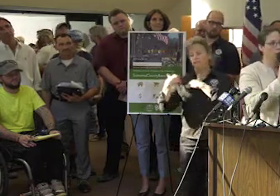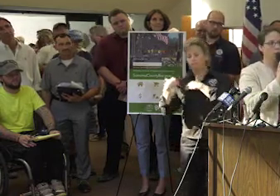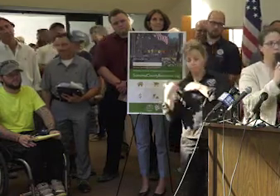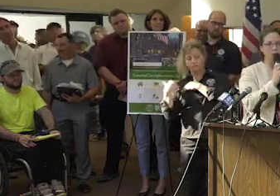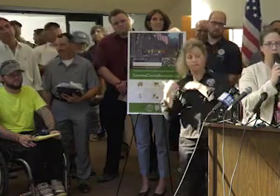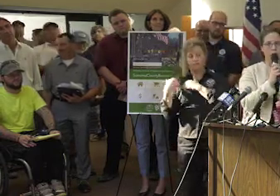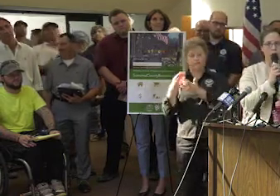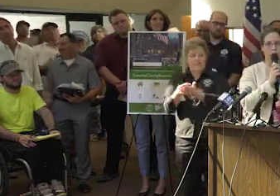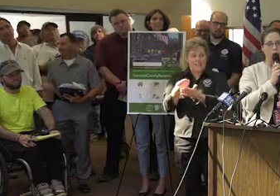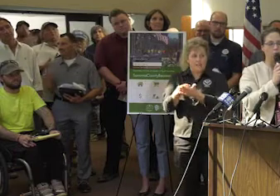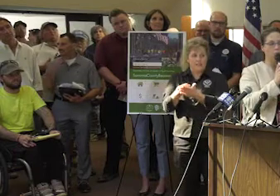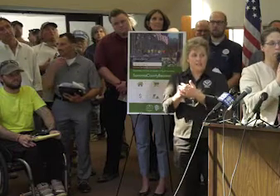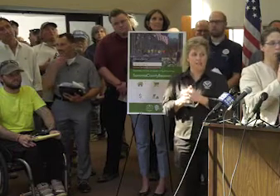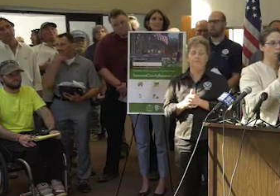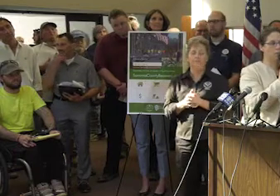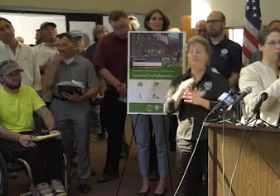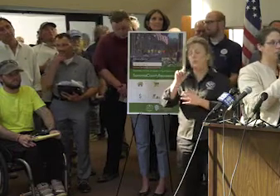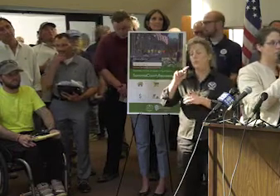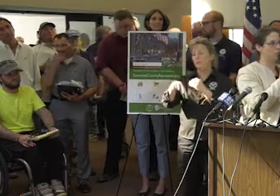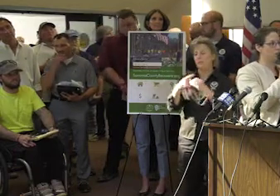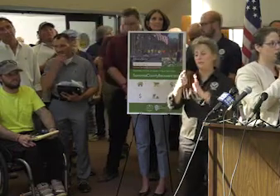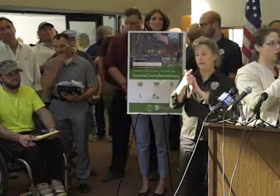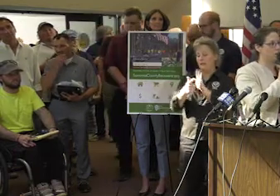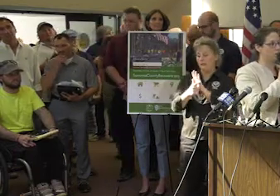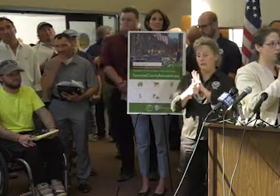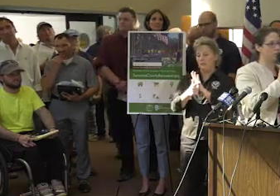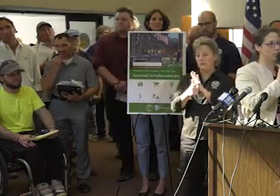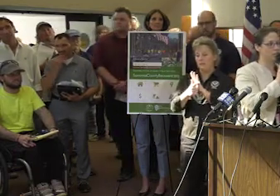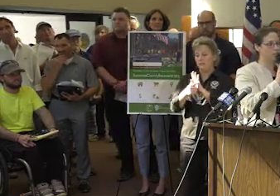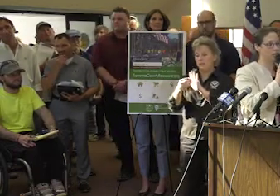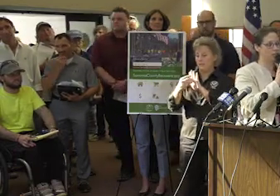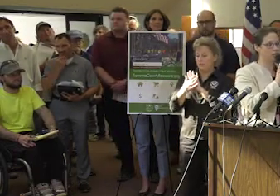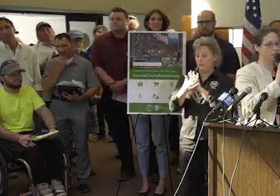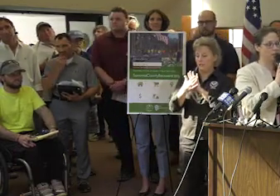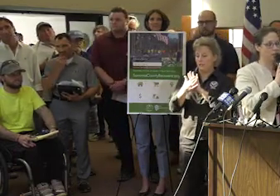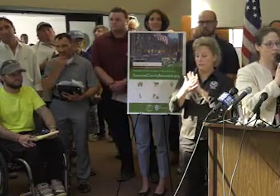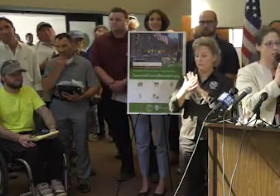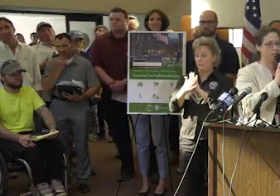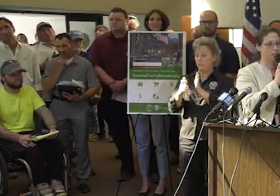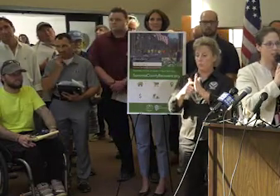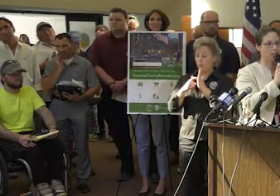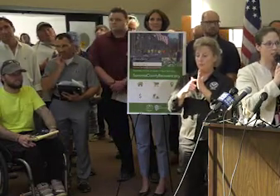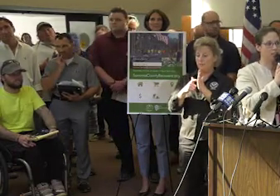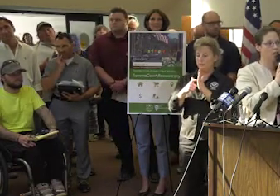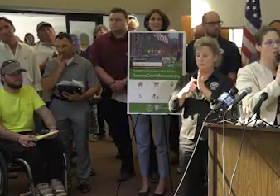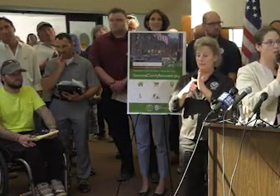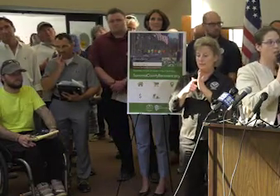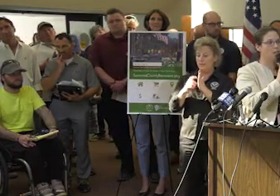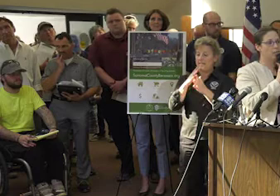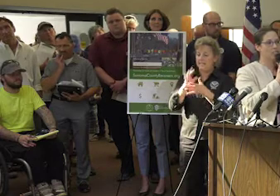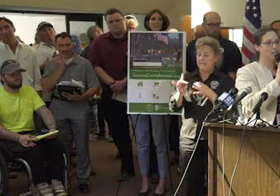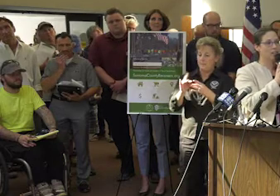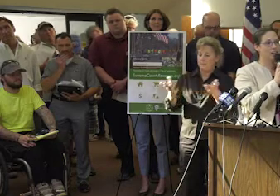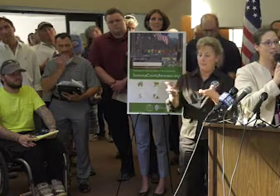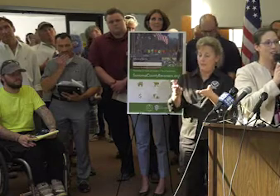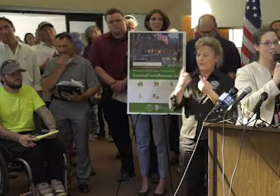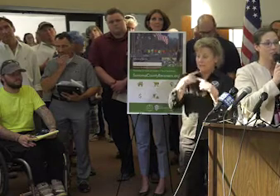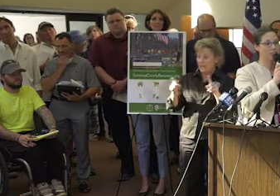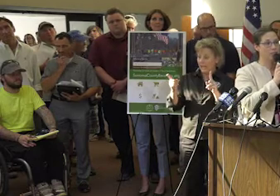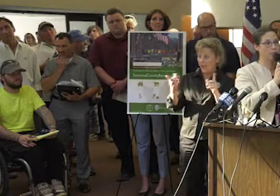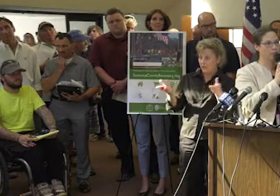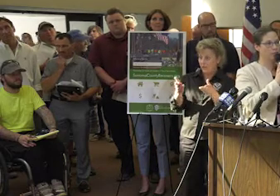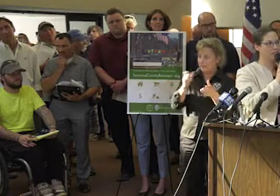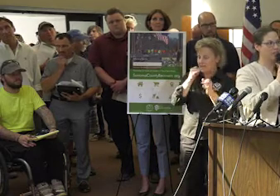So the question is about the legal documentation and requirements and statements here. What has been declared is